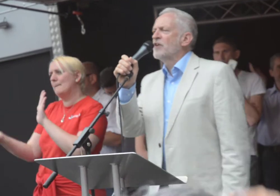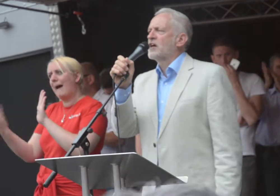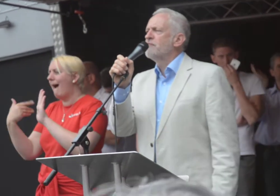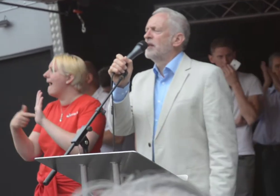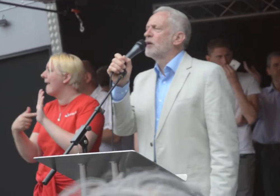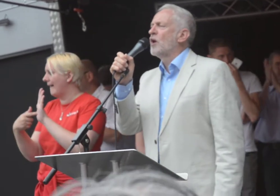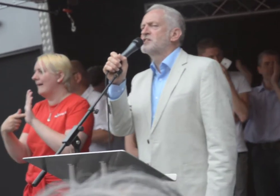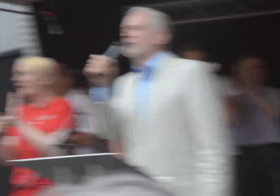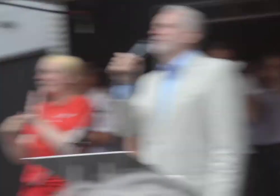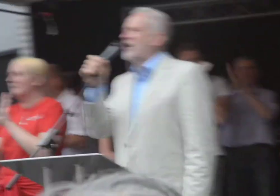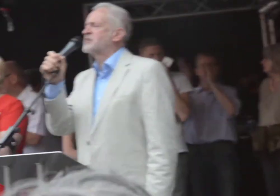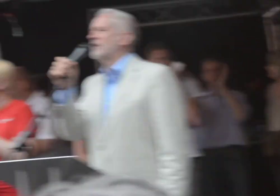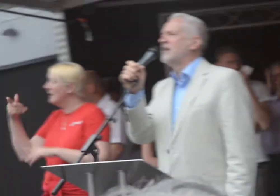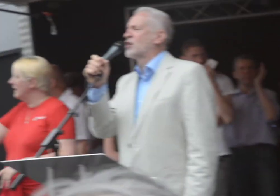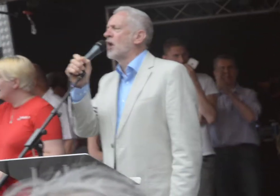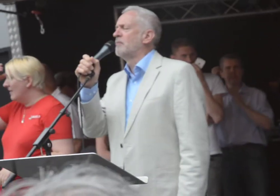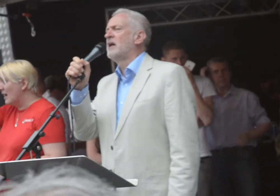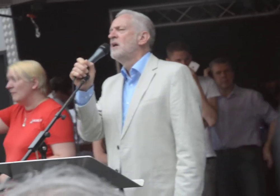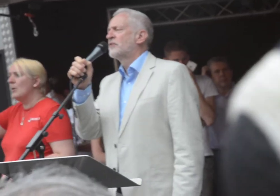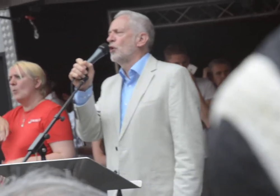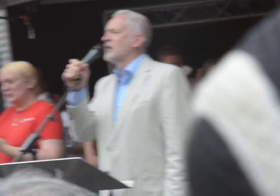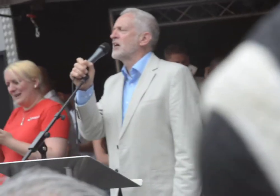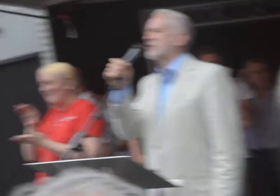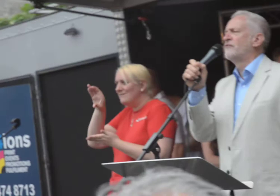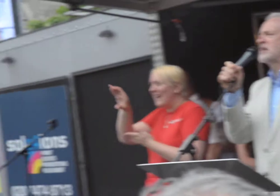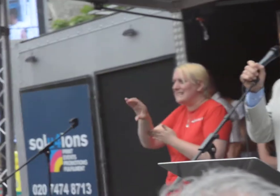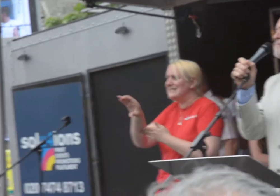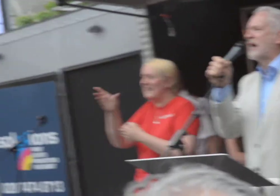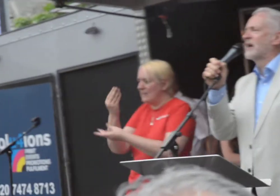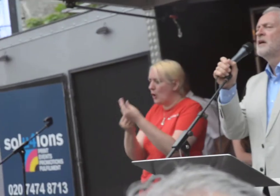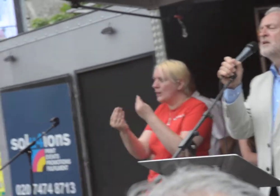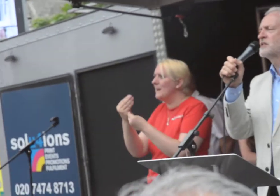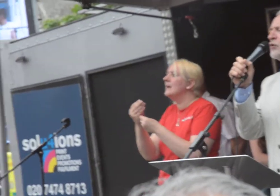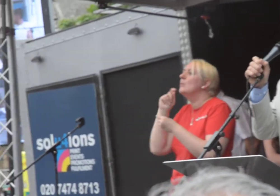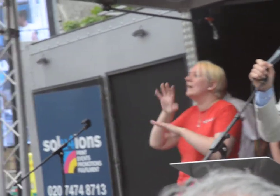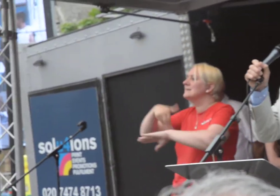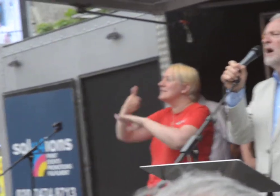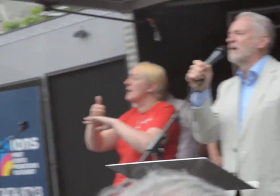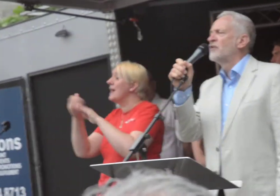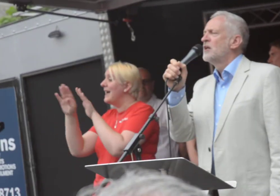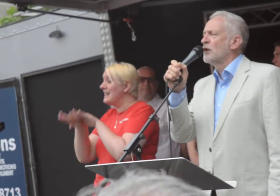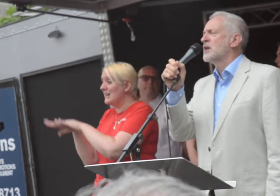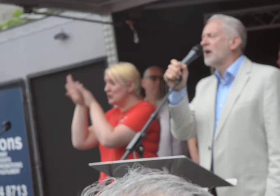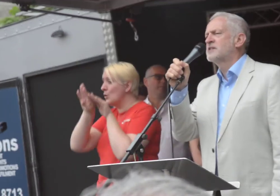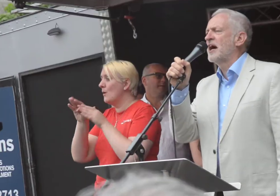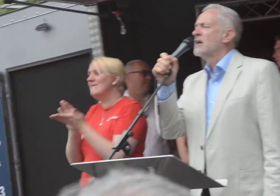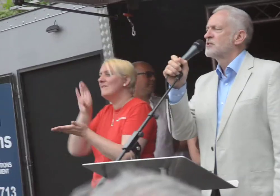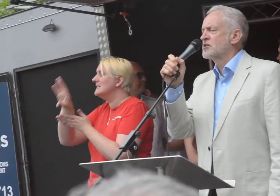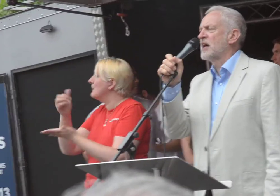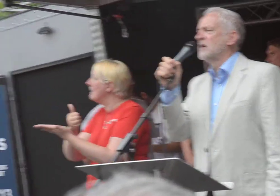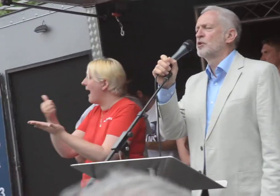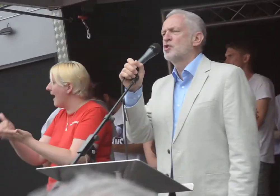And have a government that wants to invest in the economy through the National Investment Bank, so that we do have those